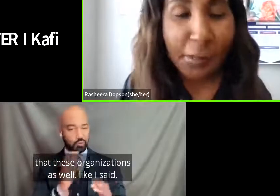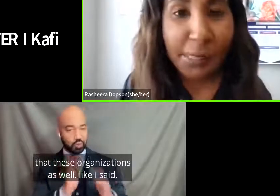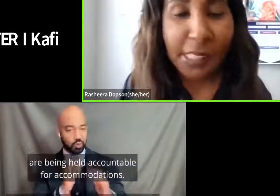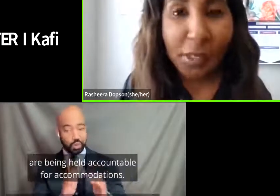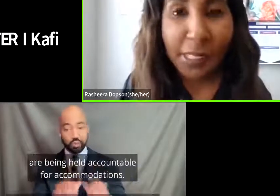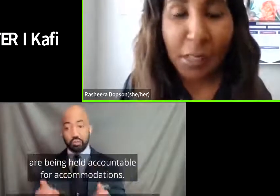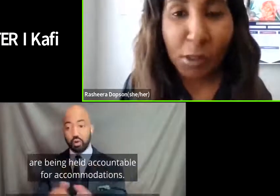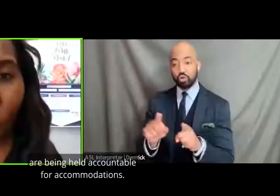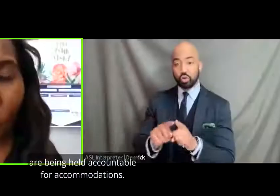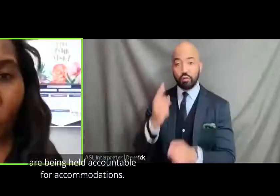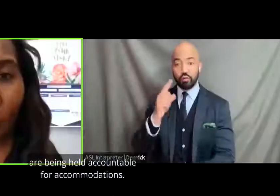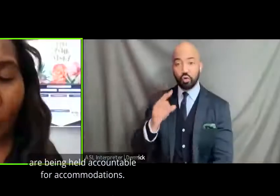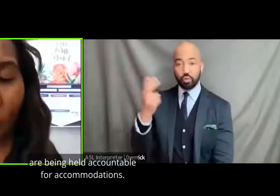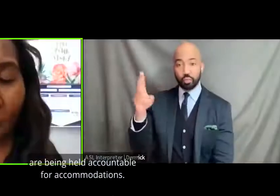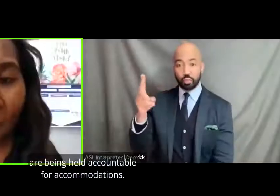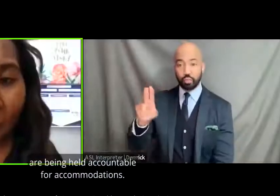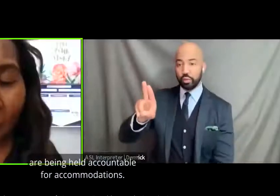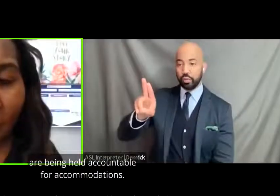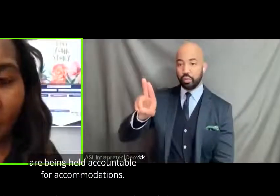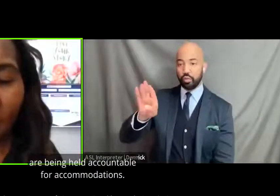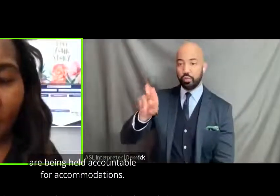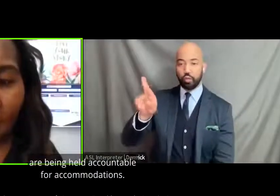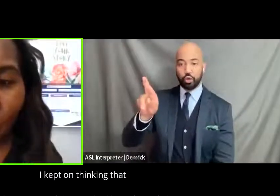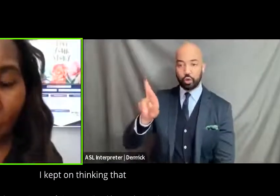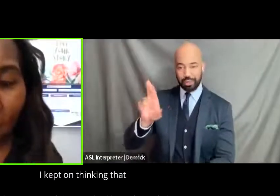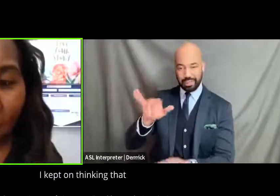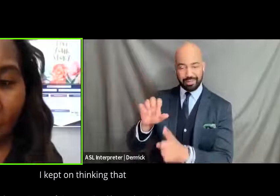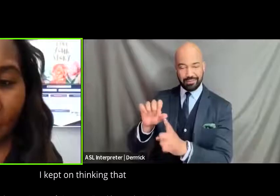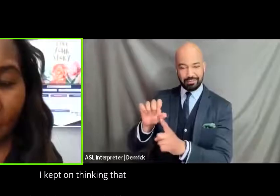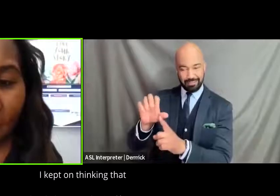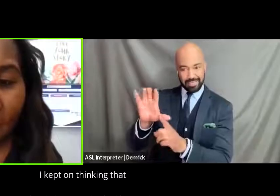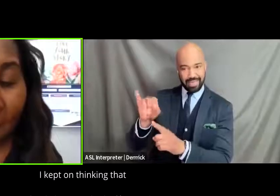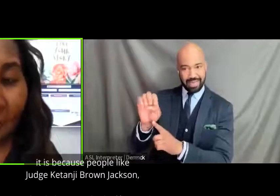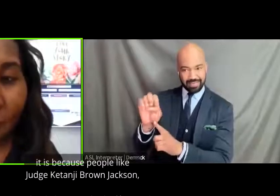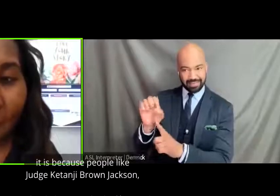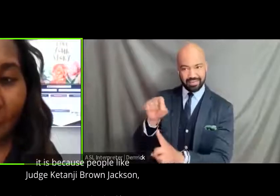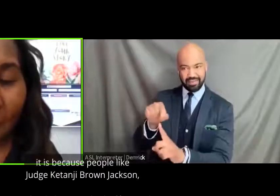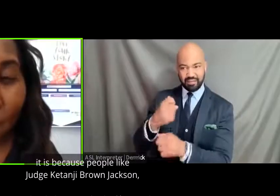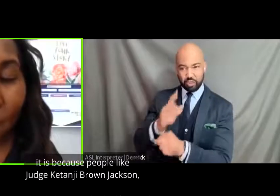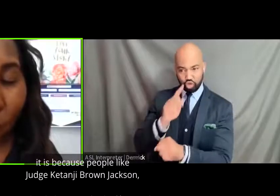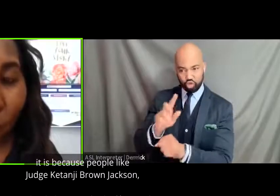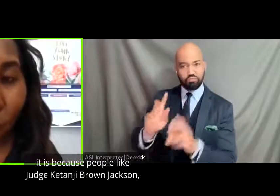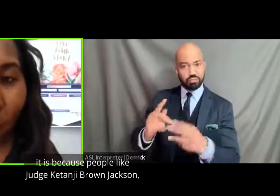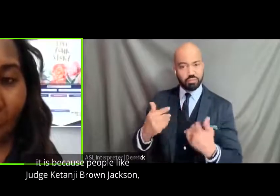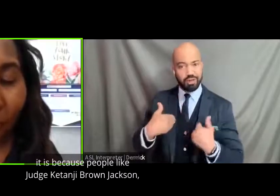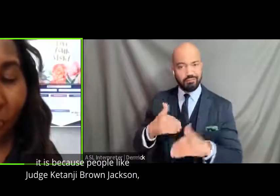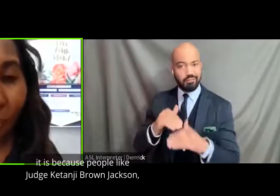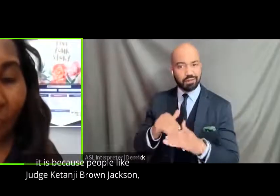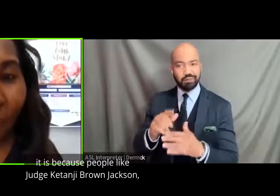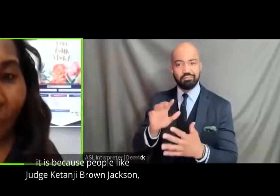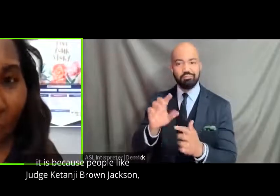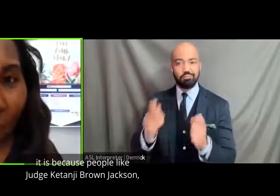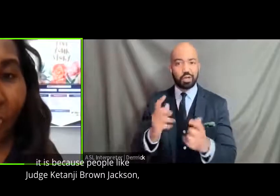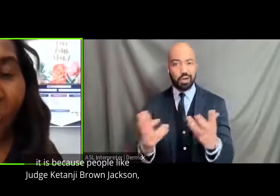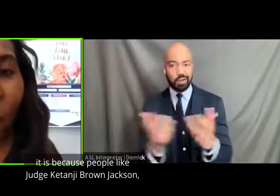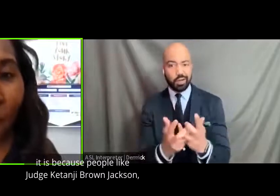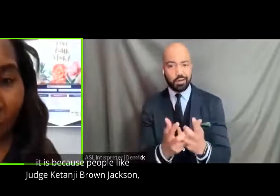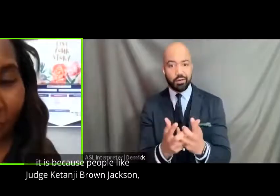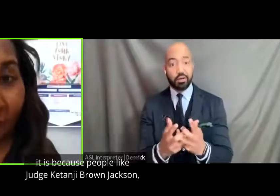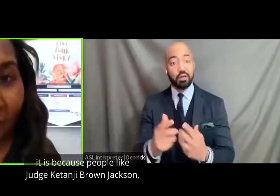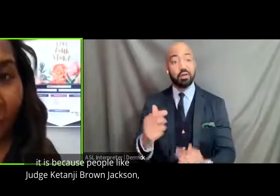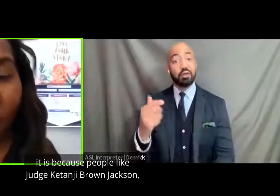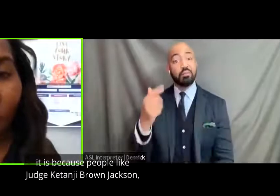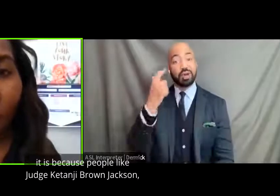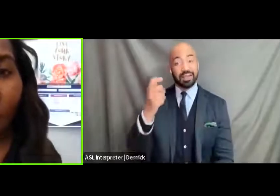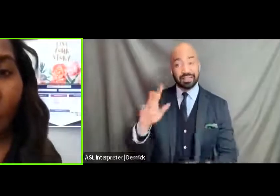like i said are being held accountable for accommodations i kept on thinking that it is because people like judge katanji